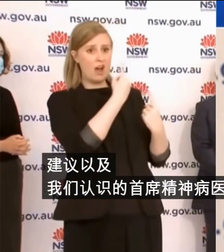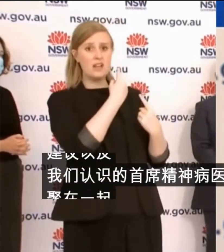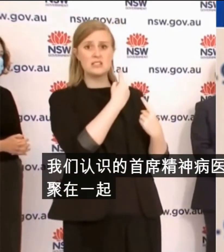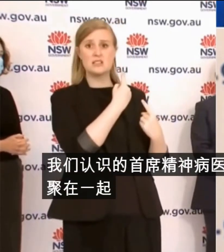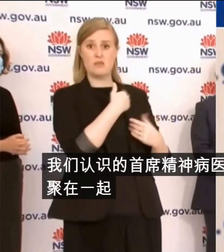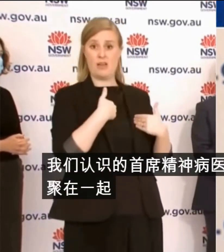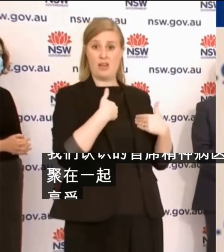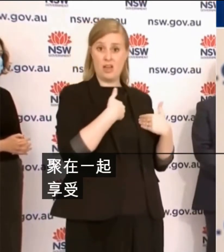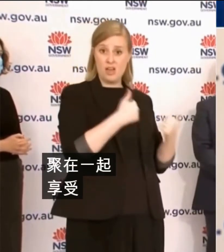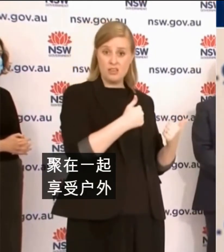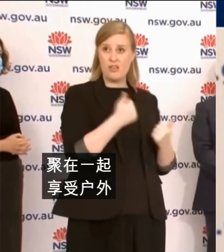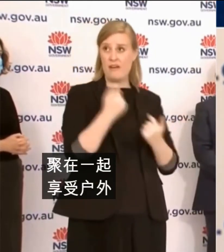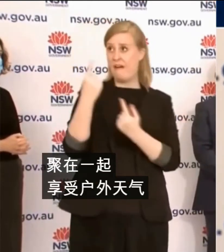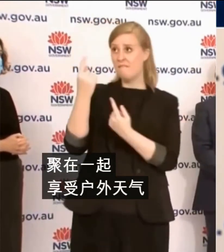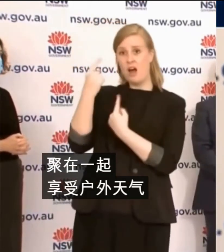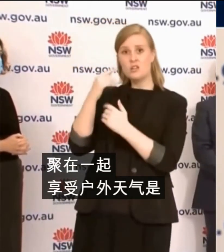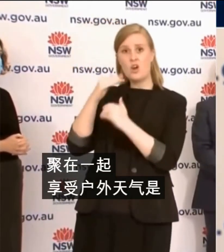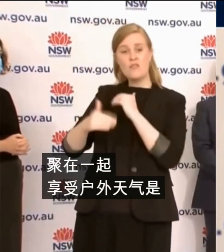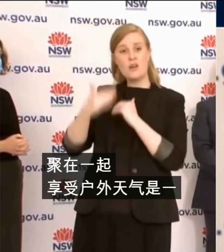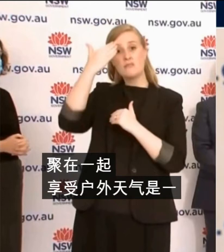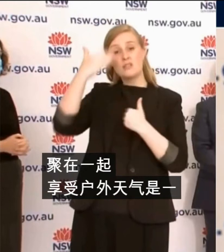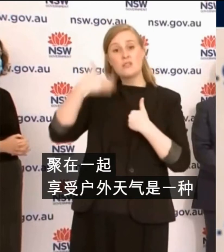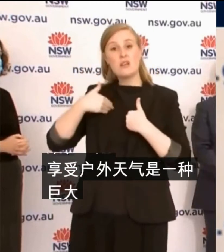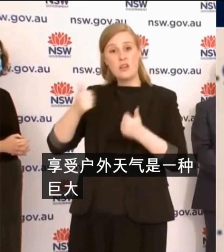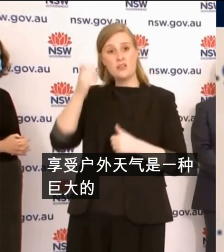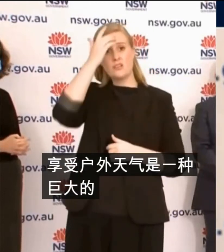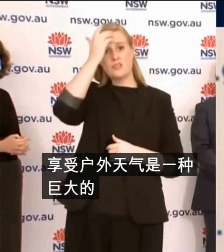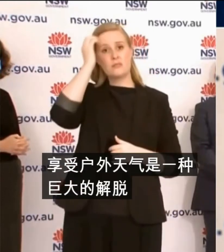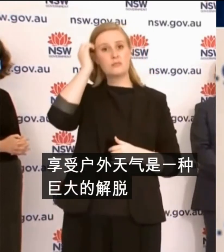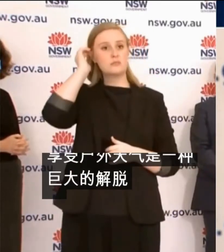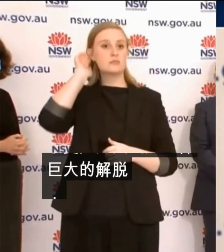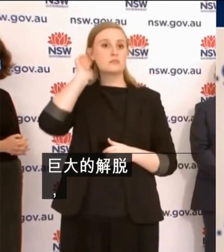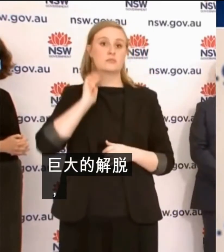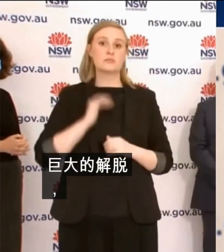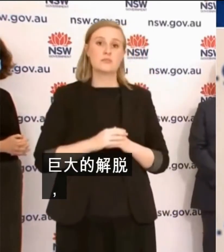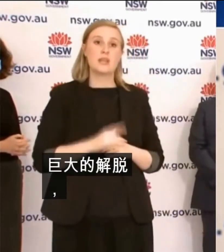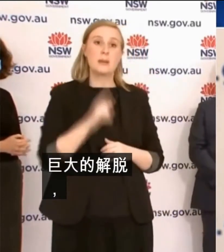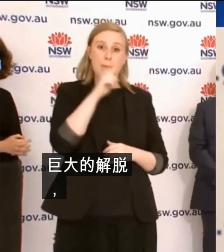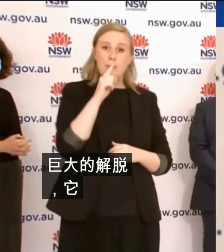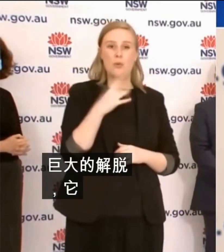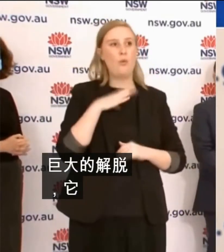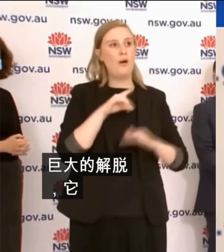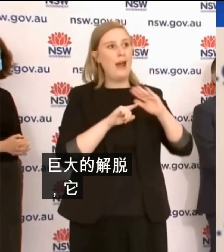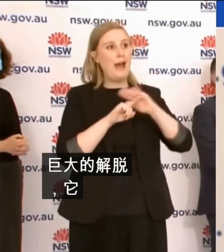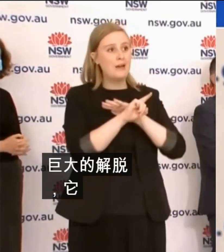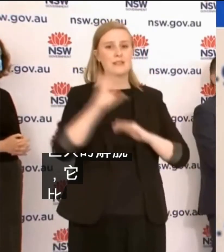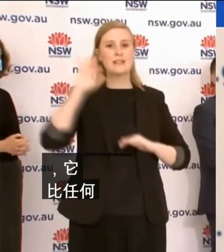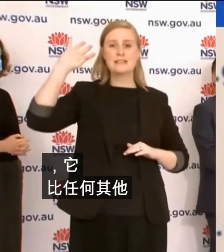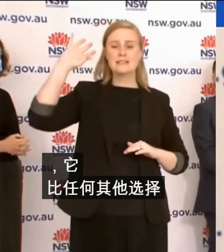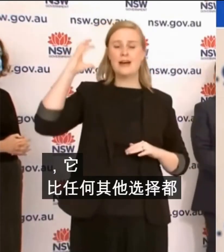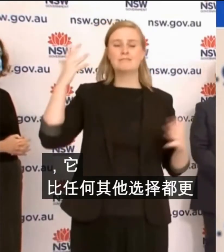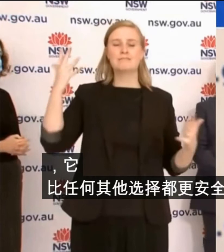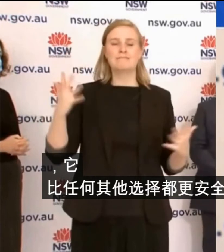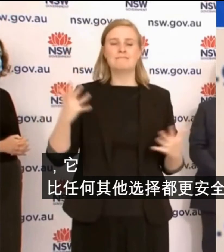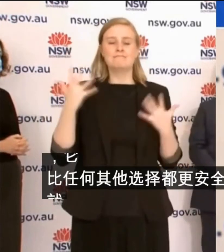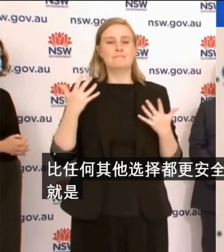people coming together, people enjoying the outdoor weather is a huge relief from a wellbeing perspective, and it's safe. Safer than